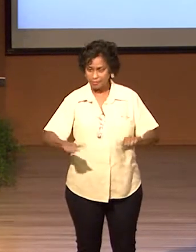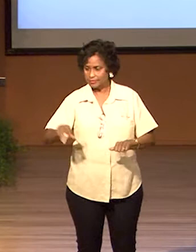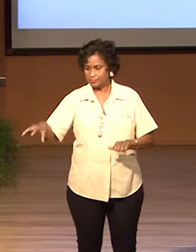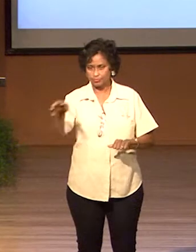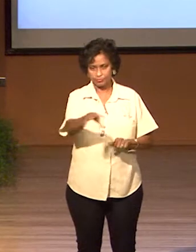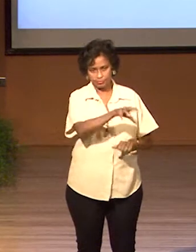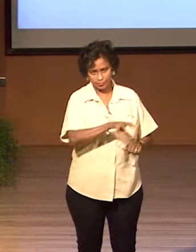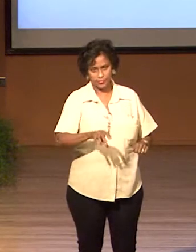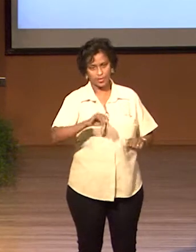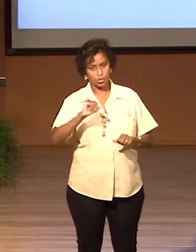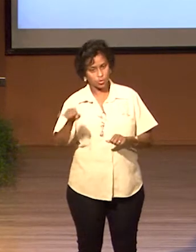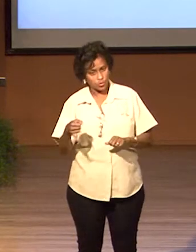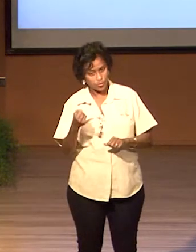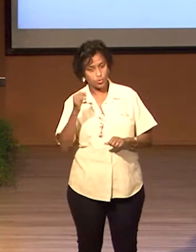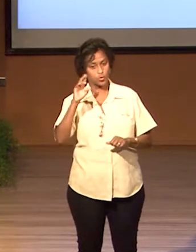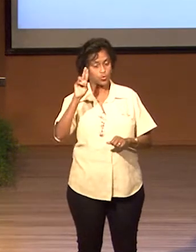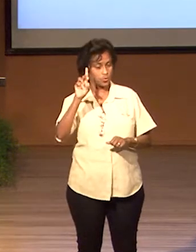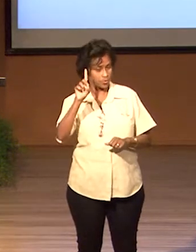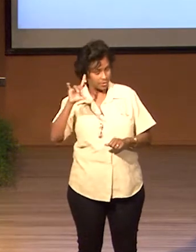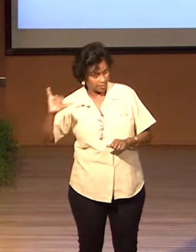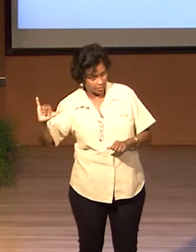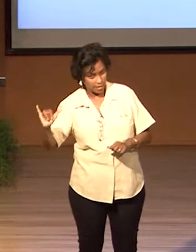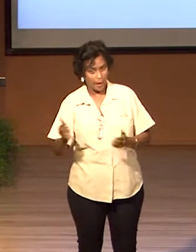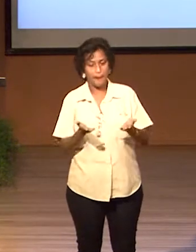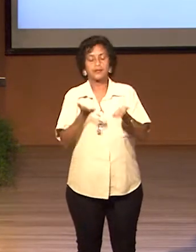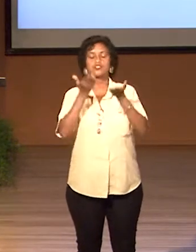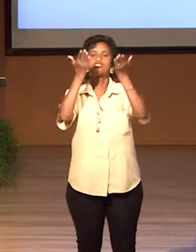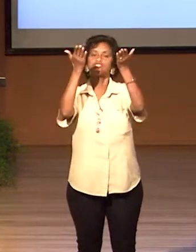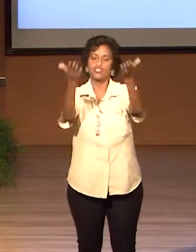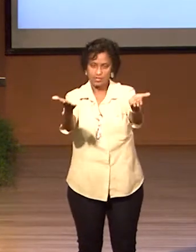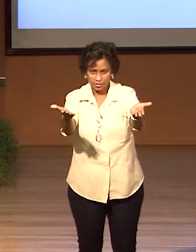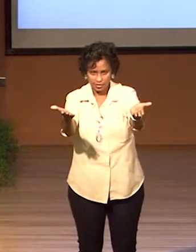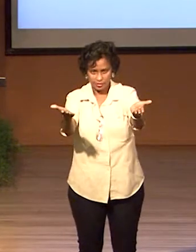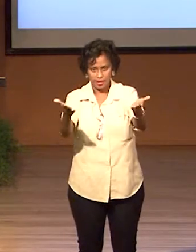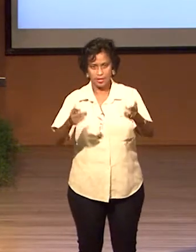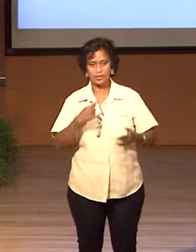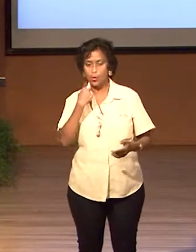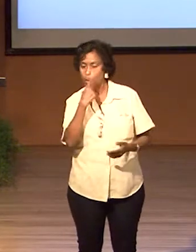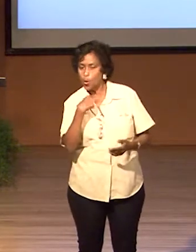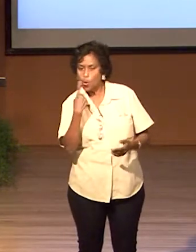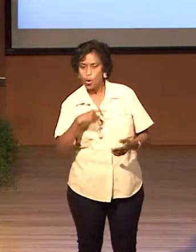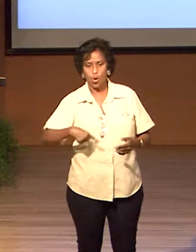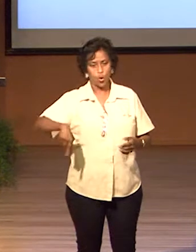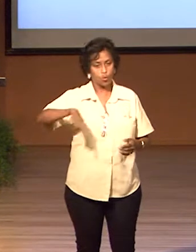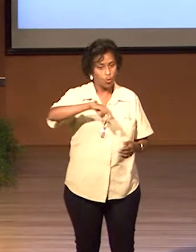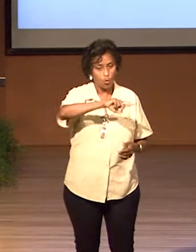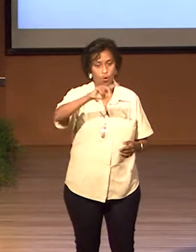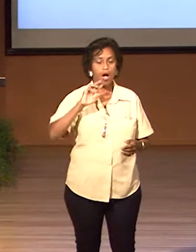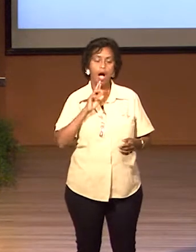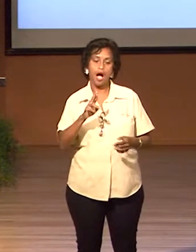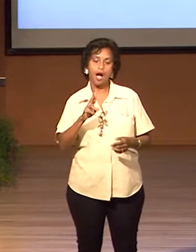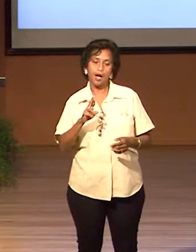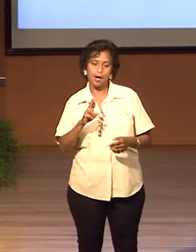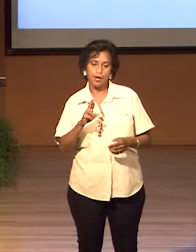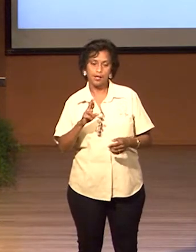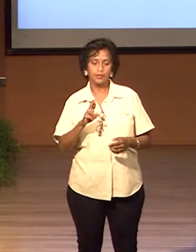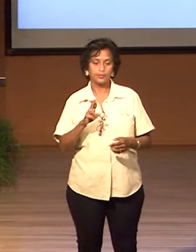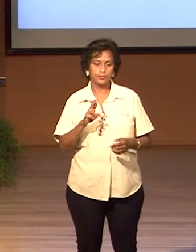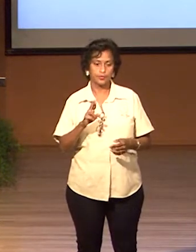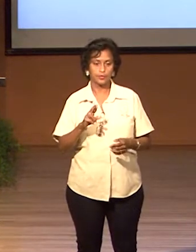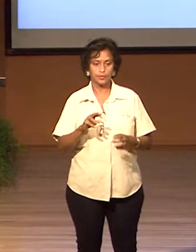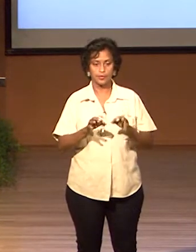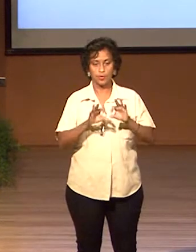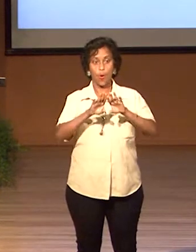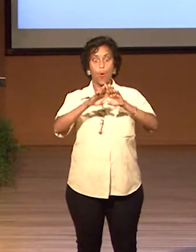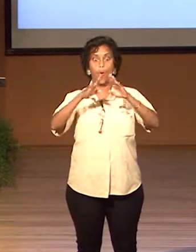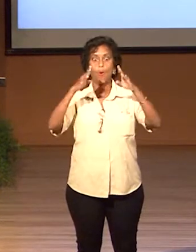our assumptions about who we are in terms of our sensory function or neurological function should be expanded to include